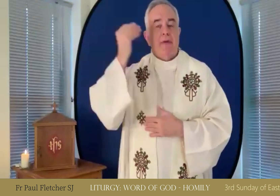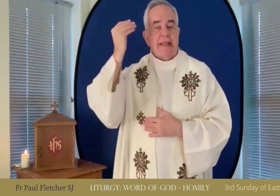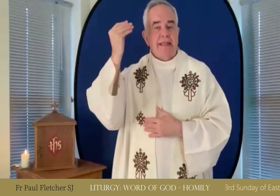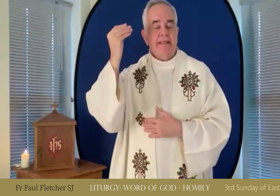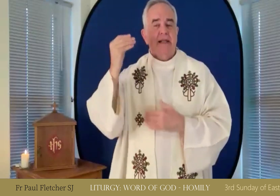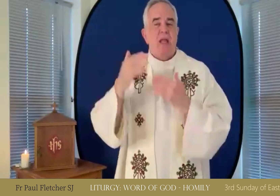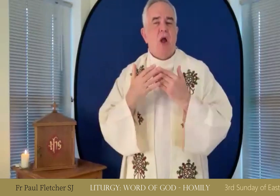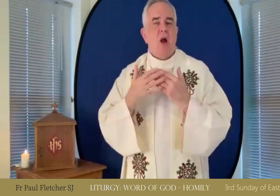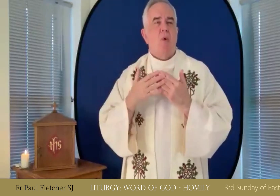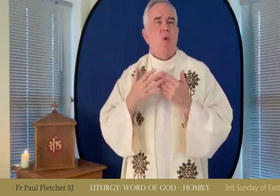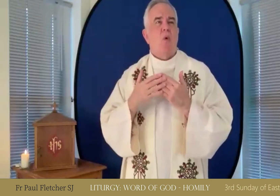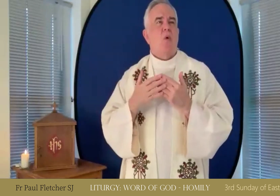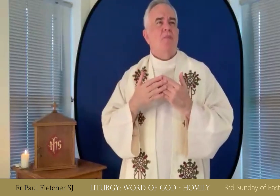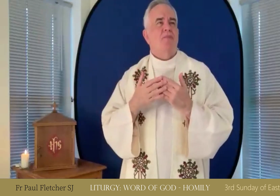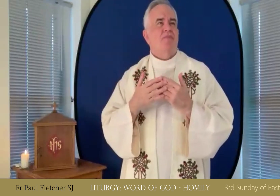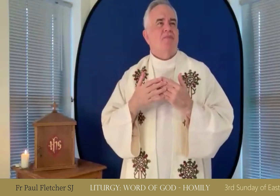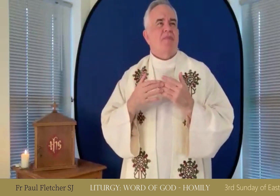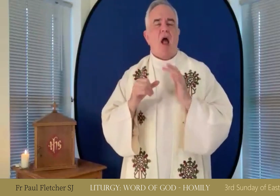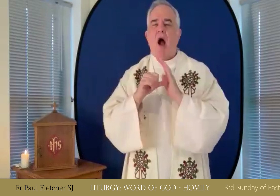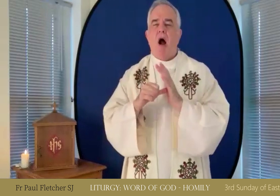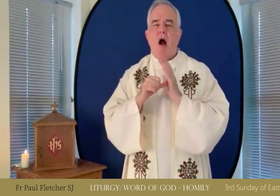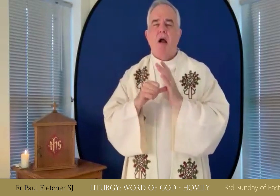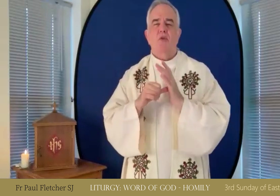spirit, more hard to